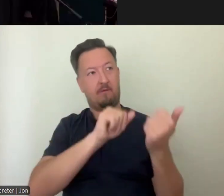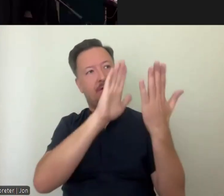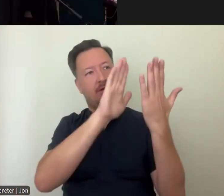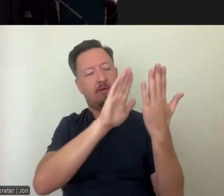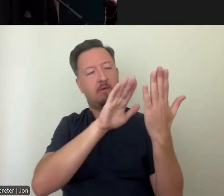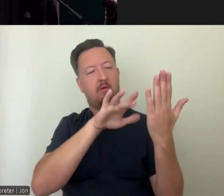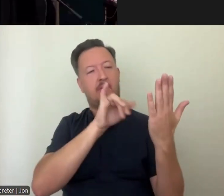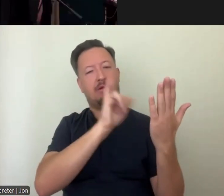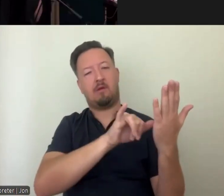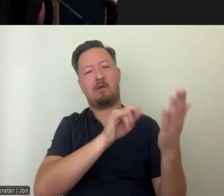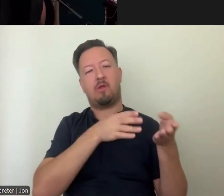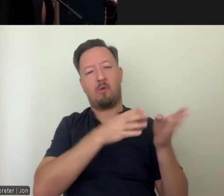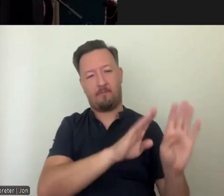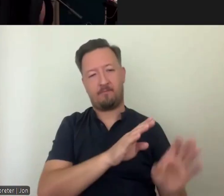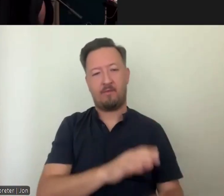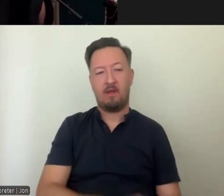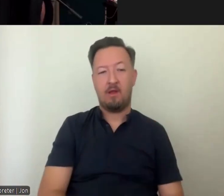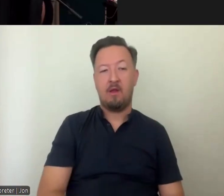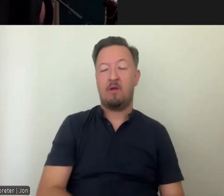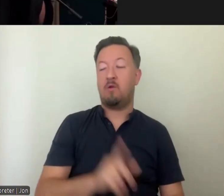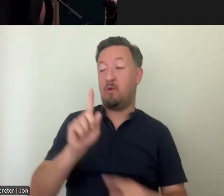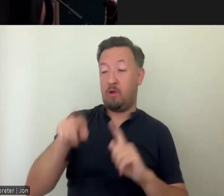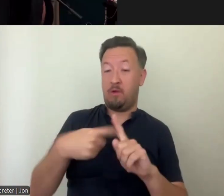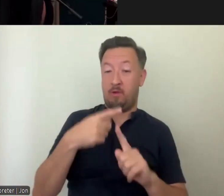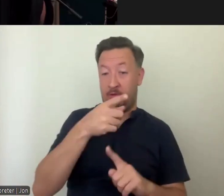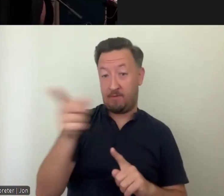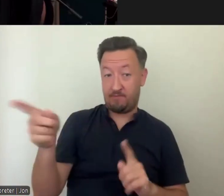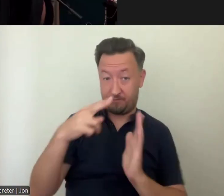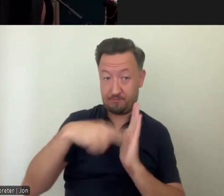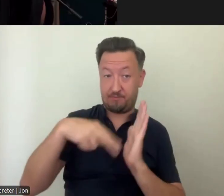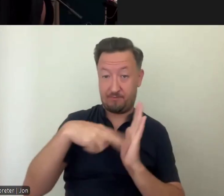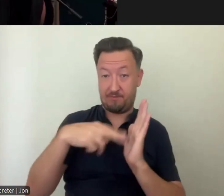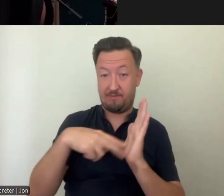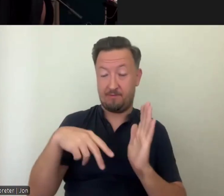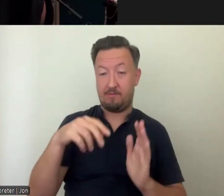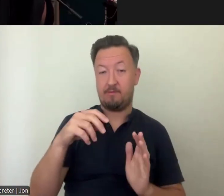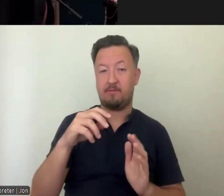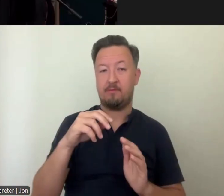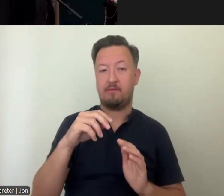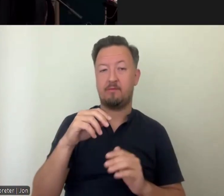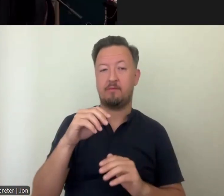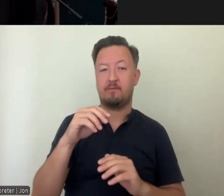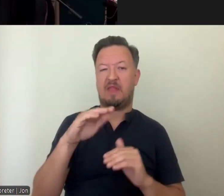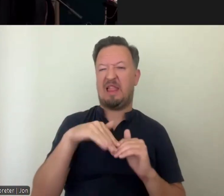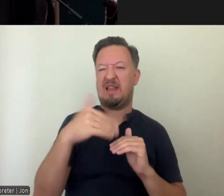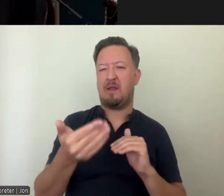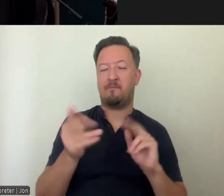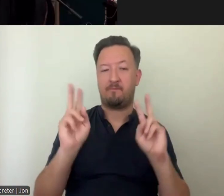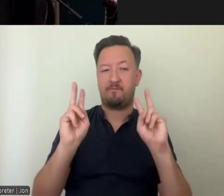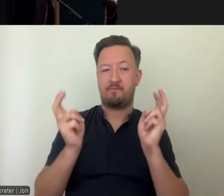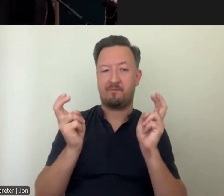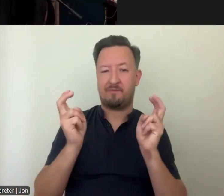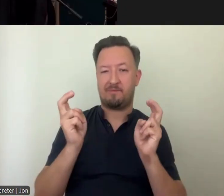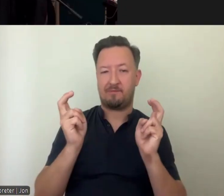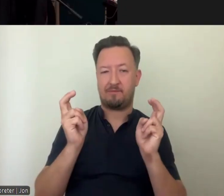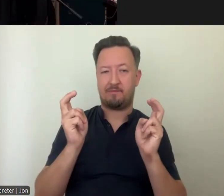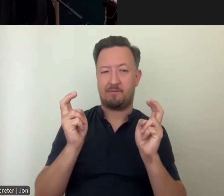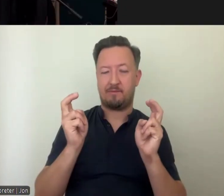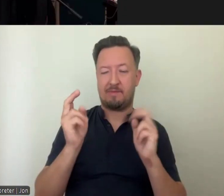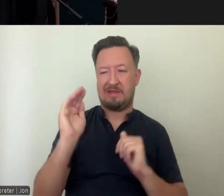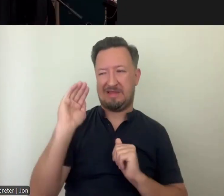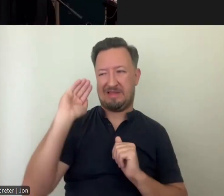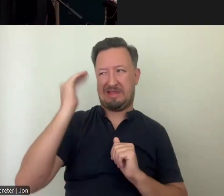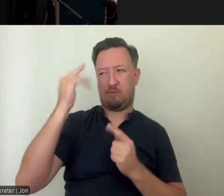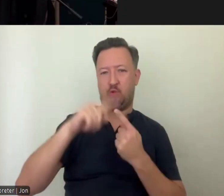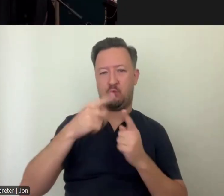to you when you read his essay, but I'll just give you a little teaser. The next one is, it seems so to him. The